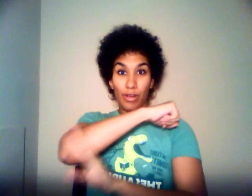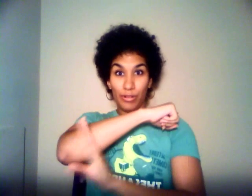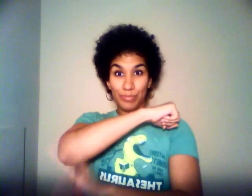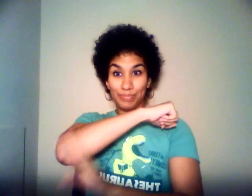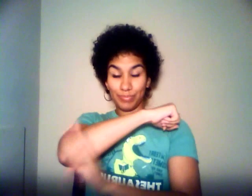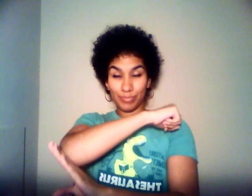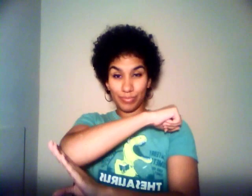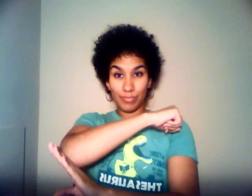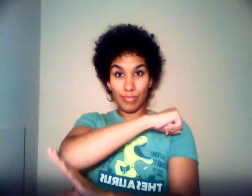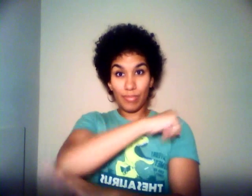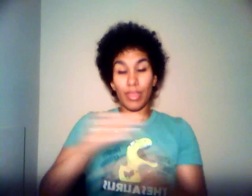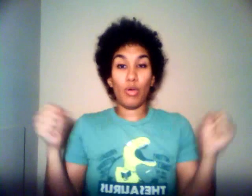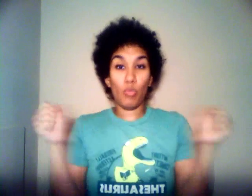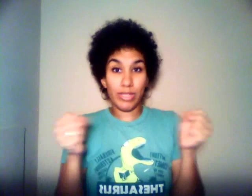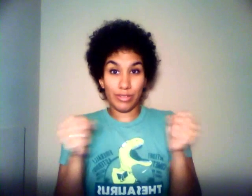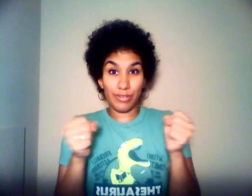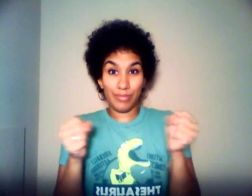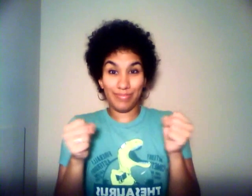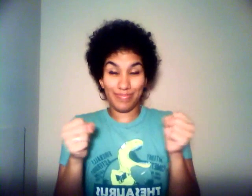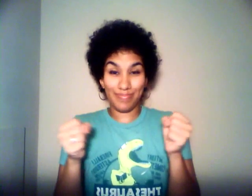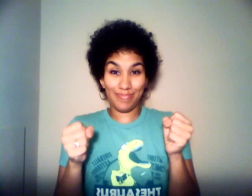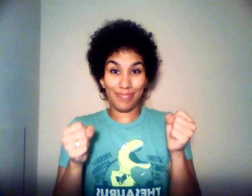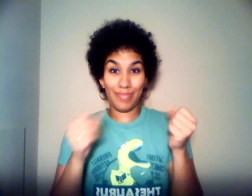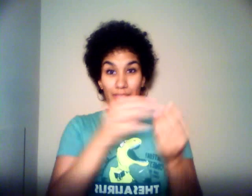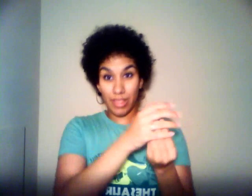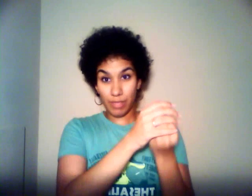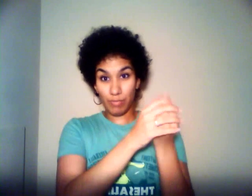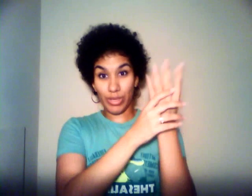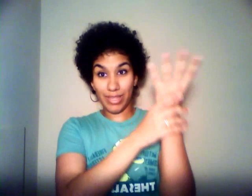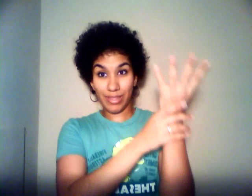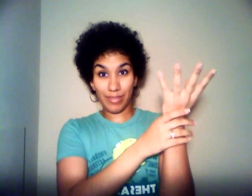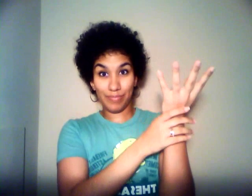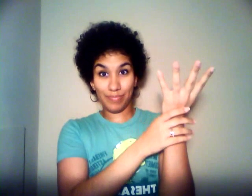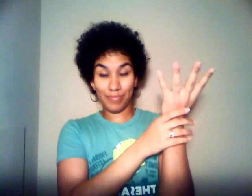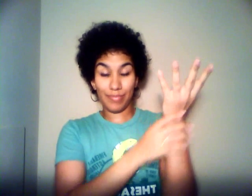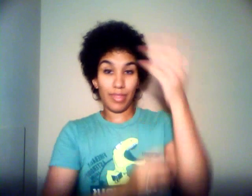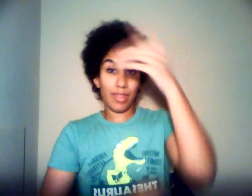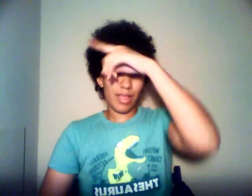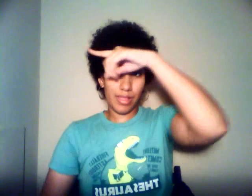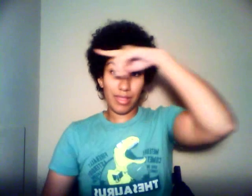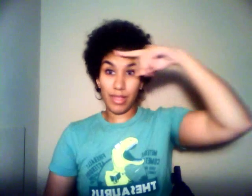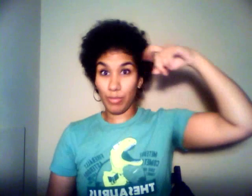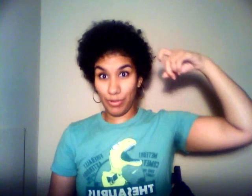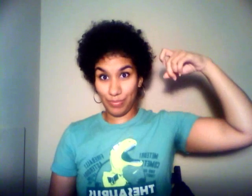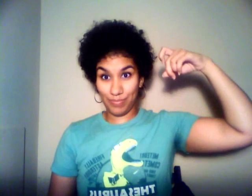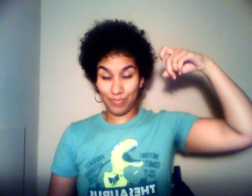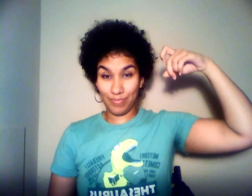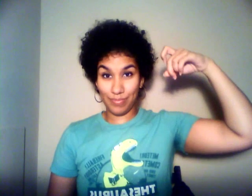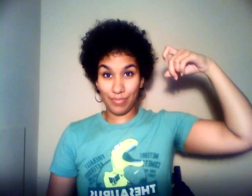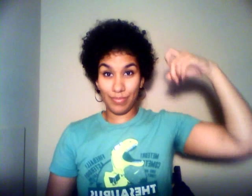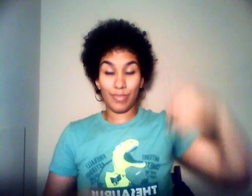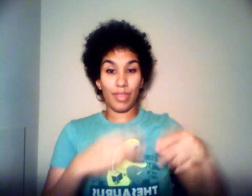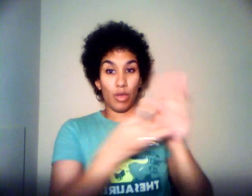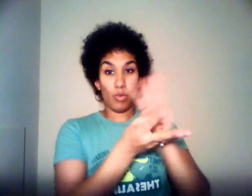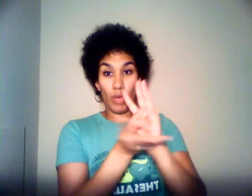fall, winter, spring, summer,